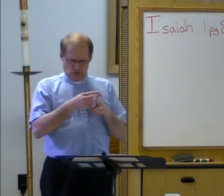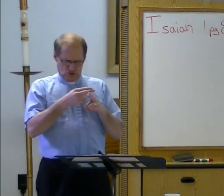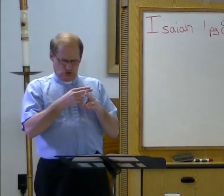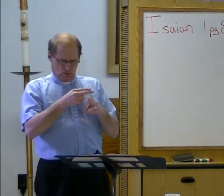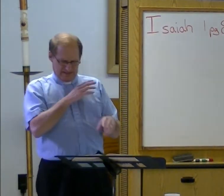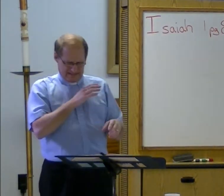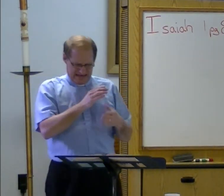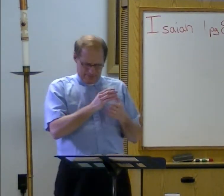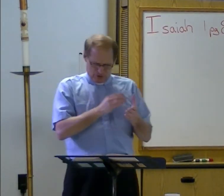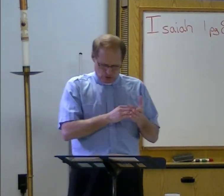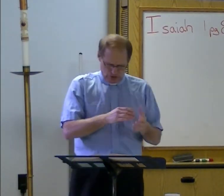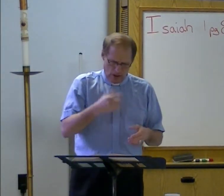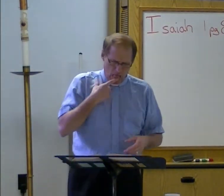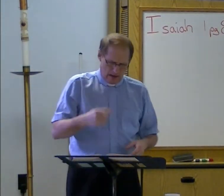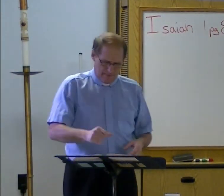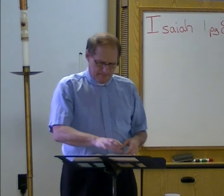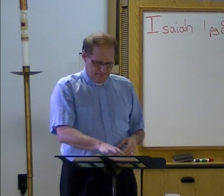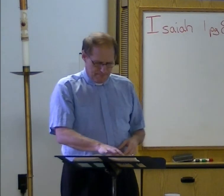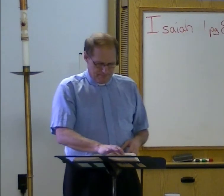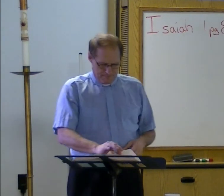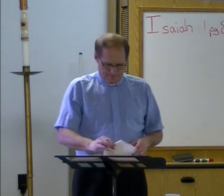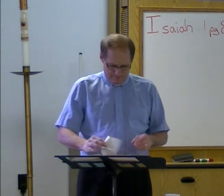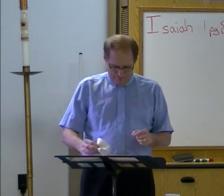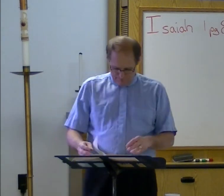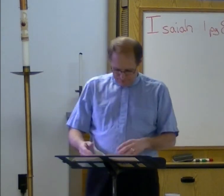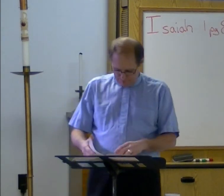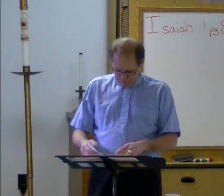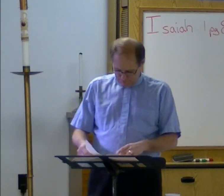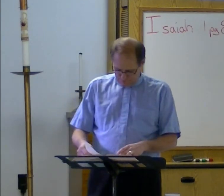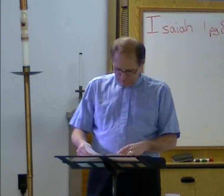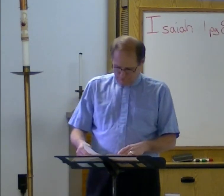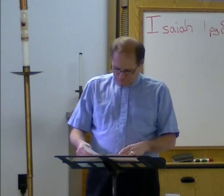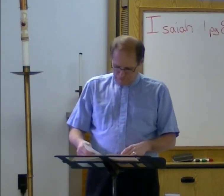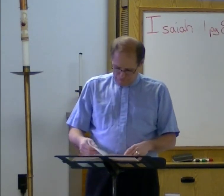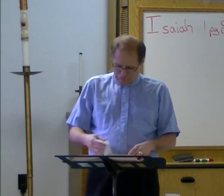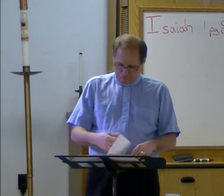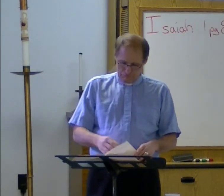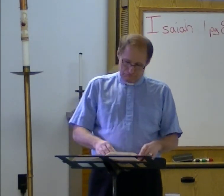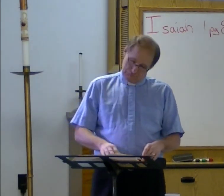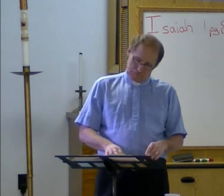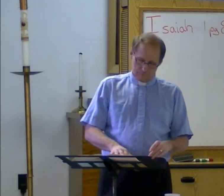Short chapter.